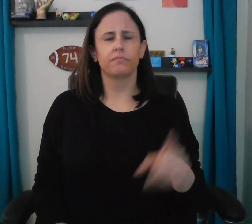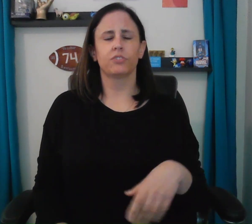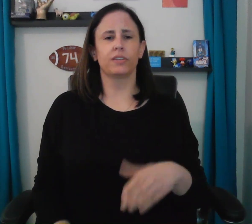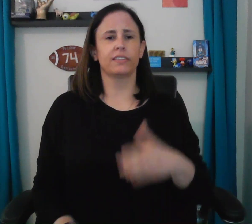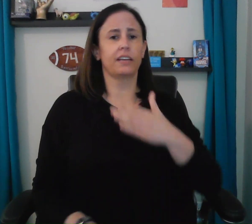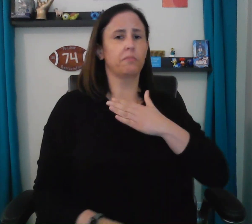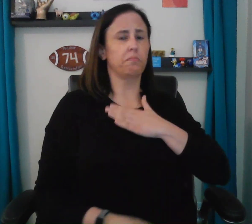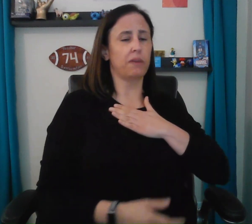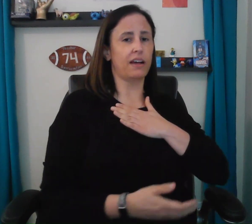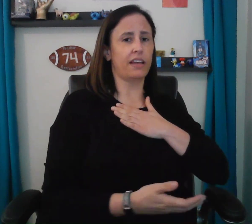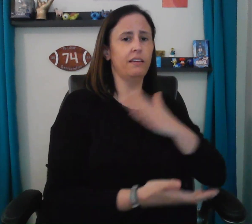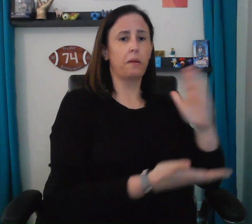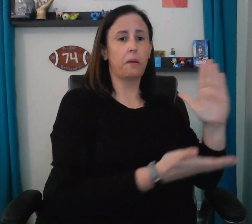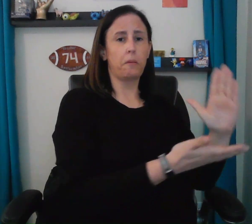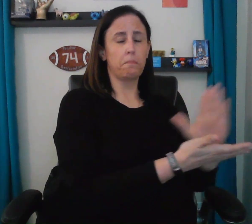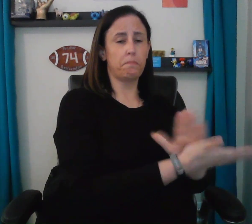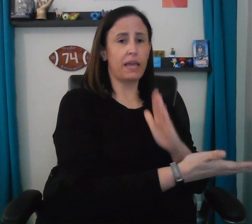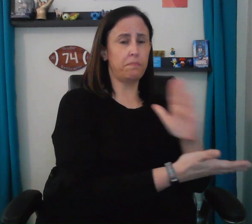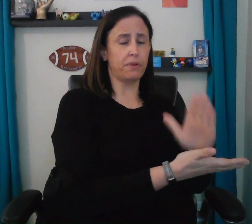So I signed my paper